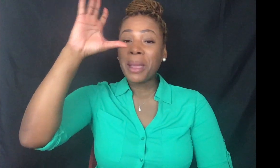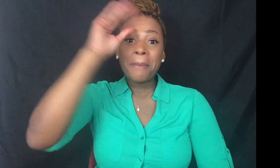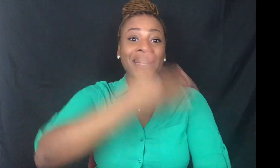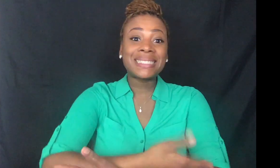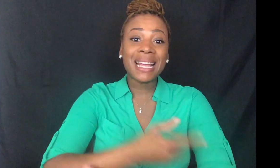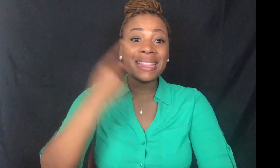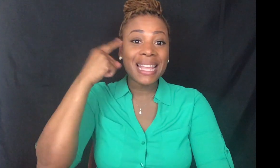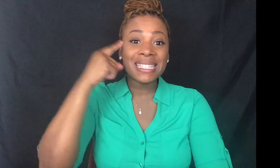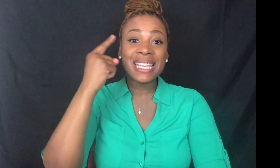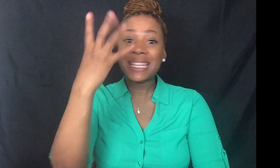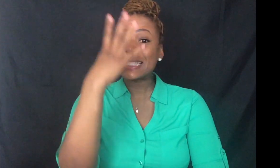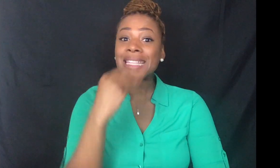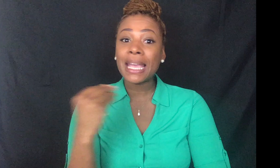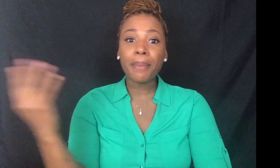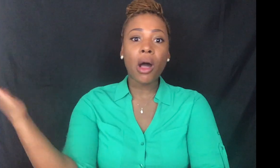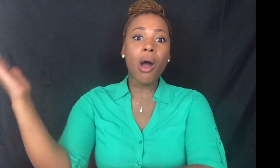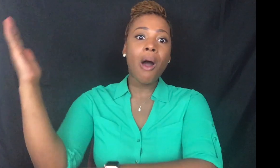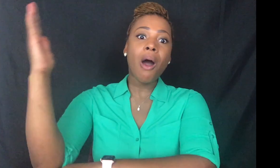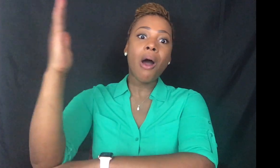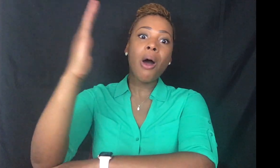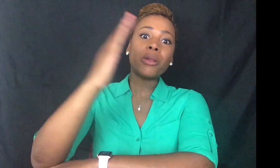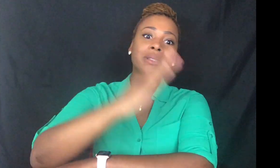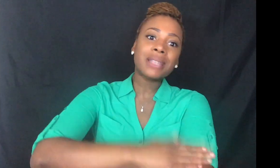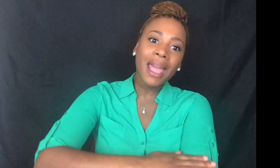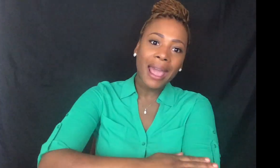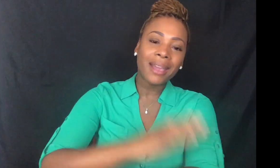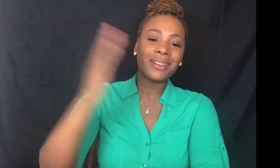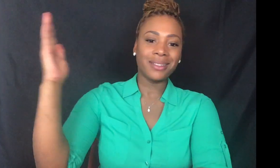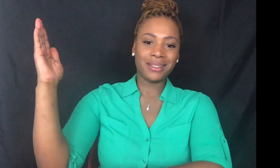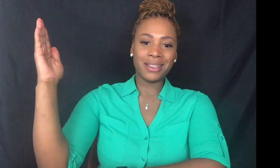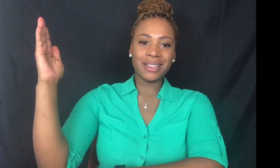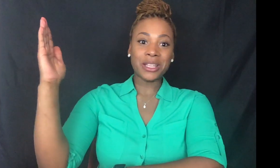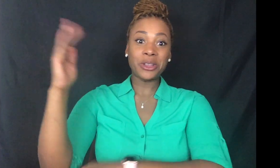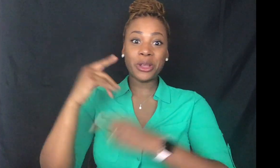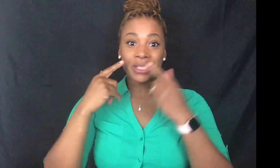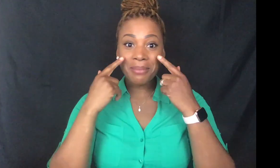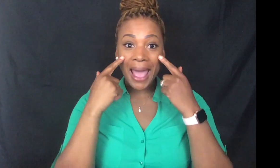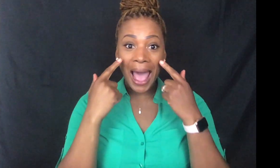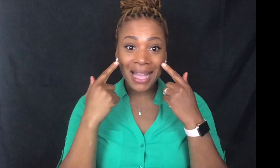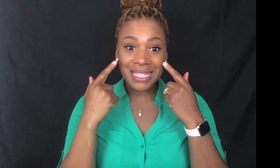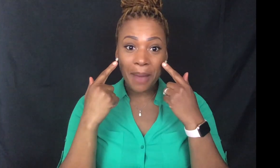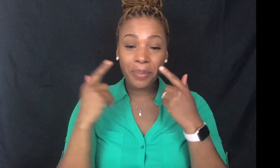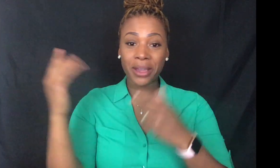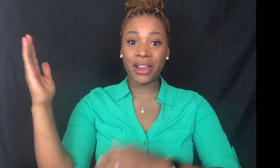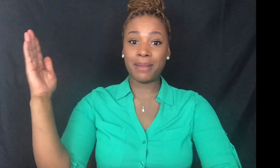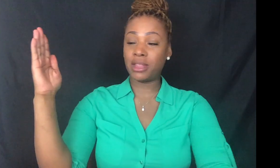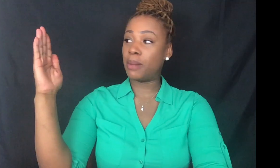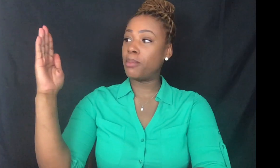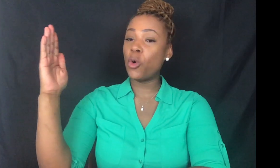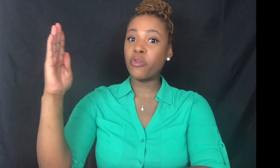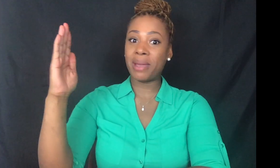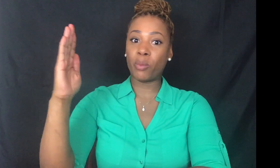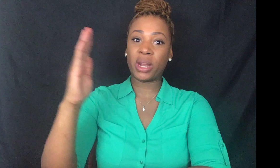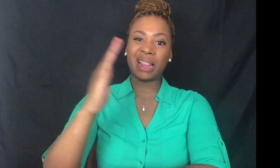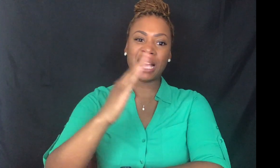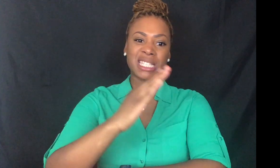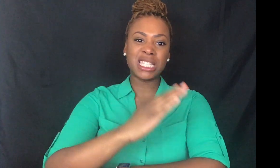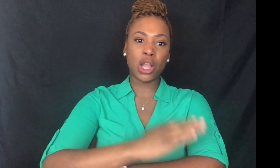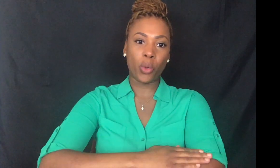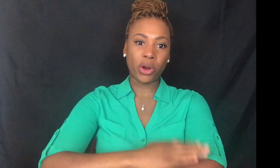My son thinks he can sleep all day. So you notice how my eyes got bigger and the movement went a lot slower